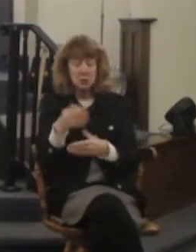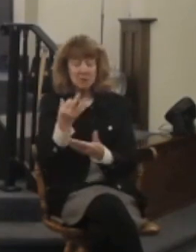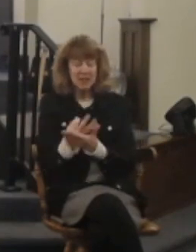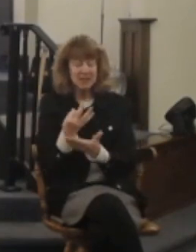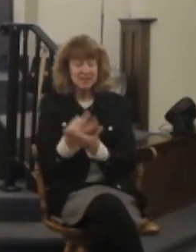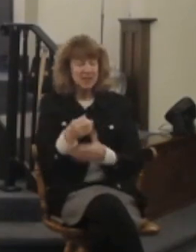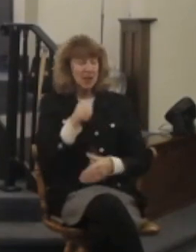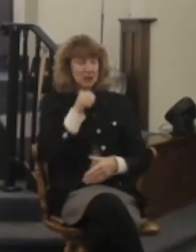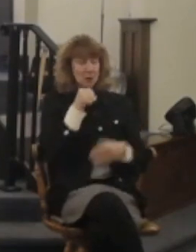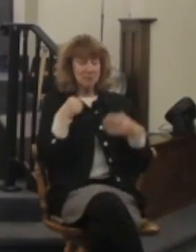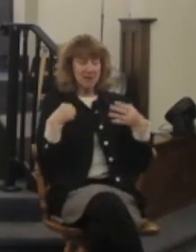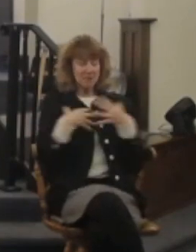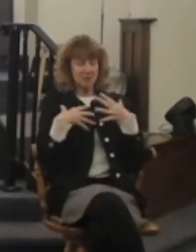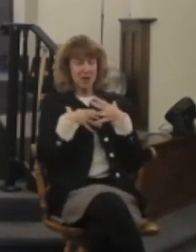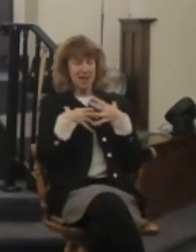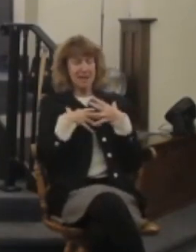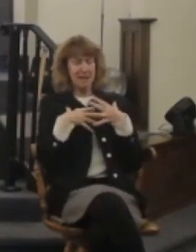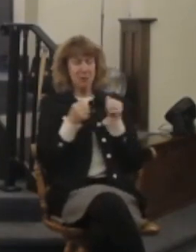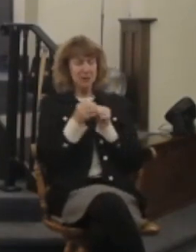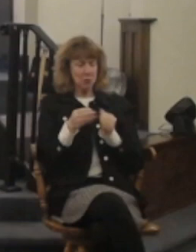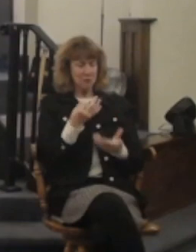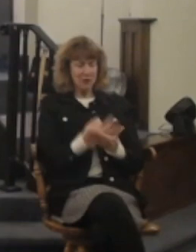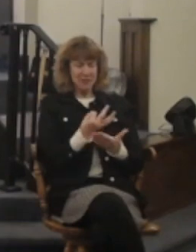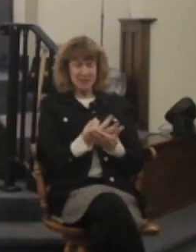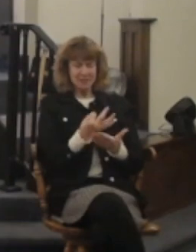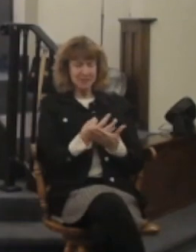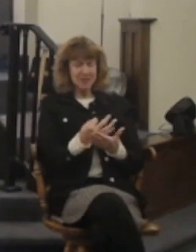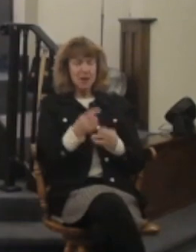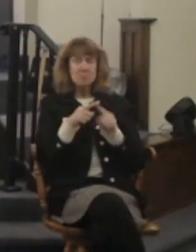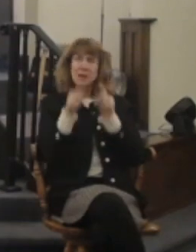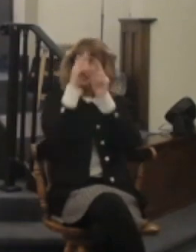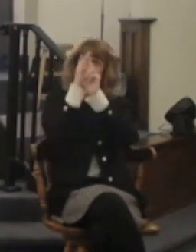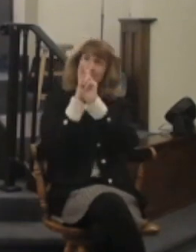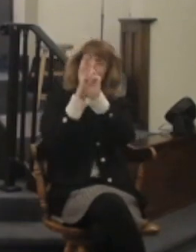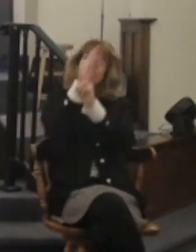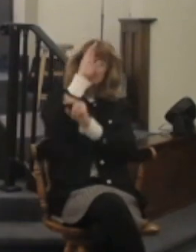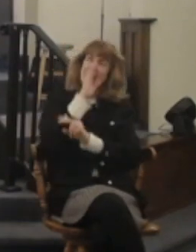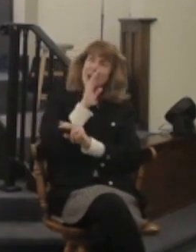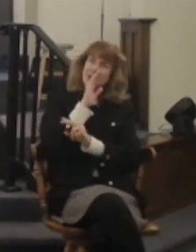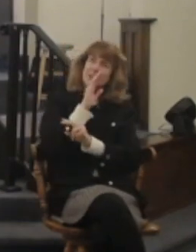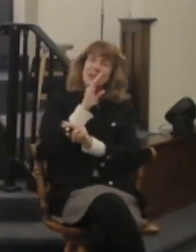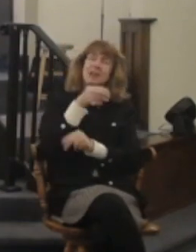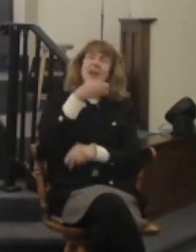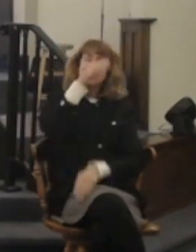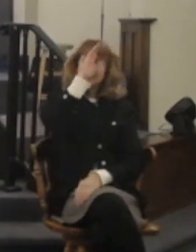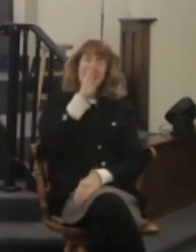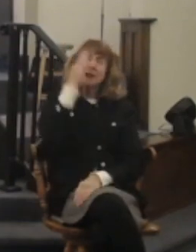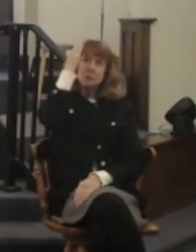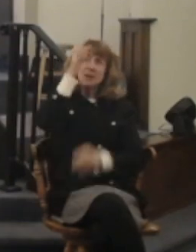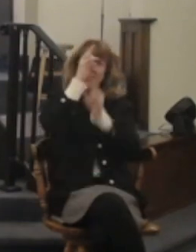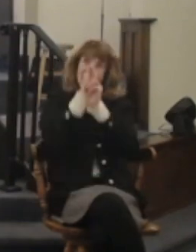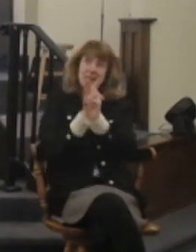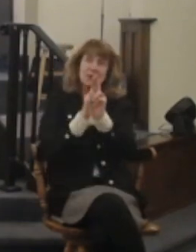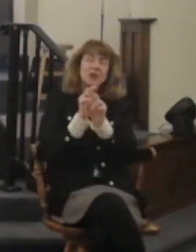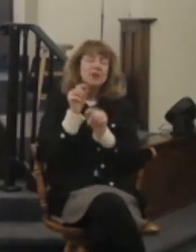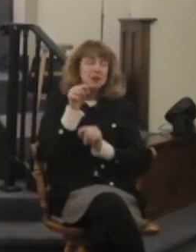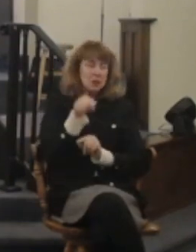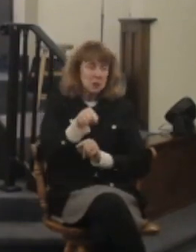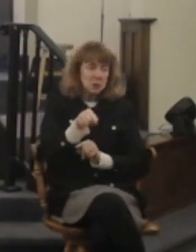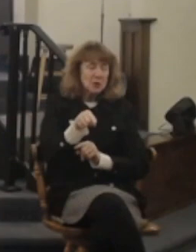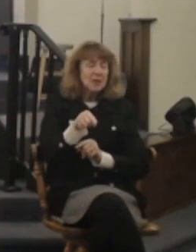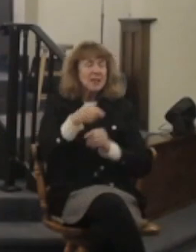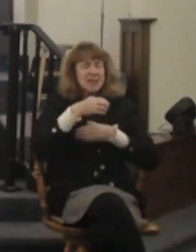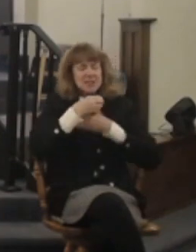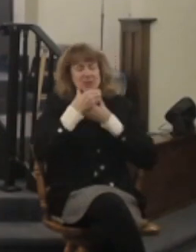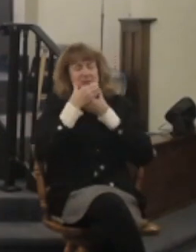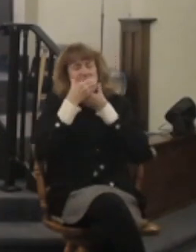afraid. Pray about it. Honor God with bold prayers, and God will honor your bold prayers. Shout